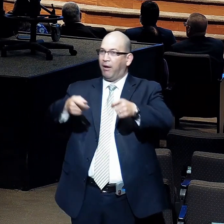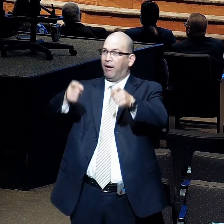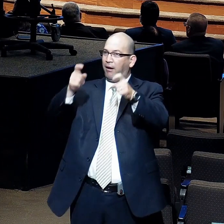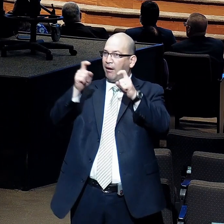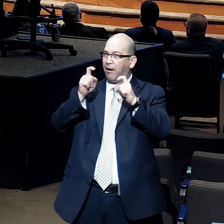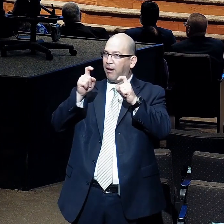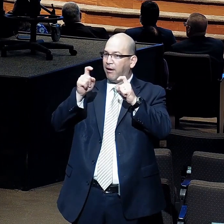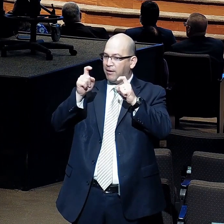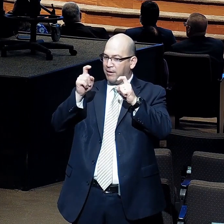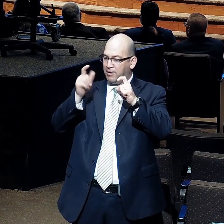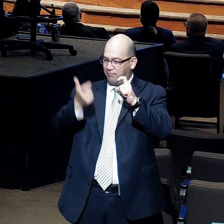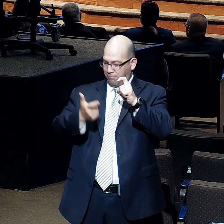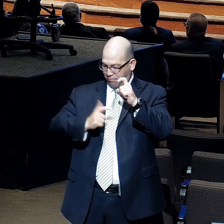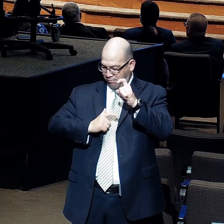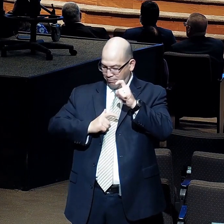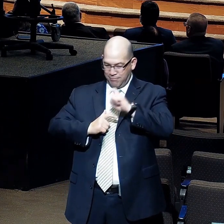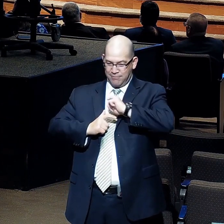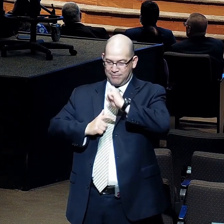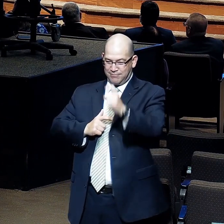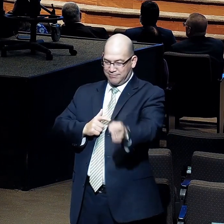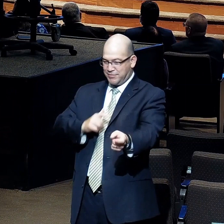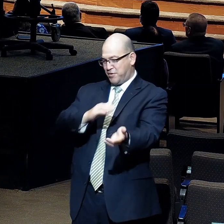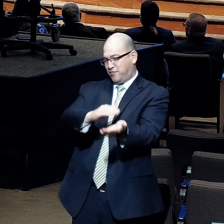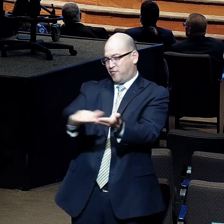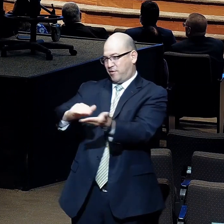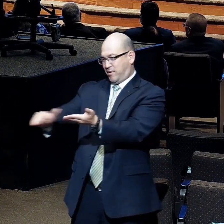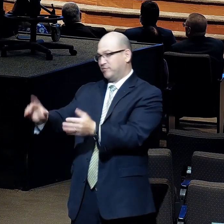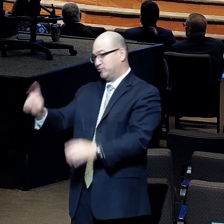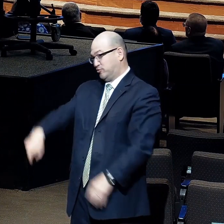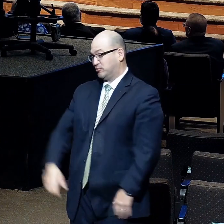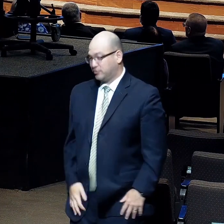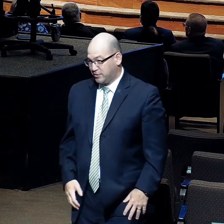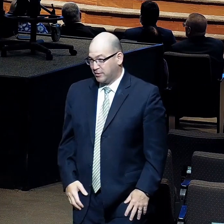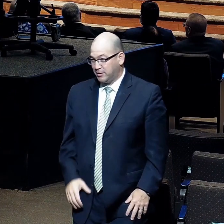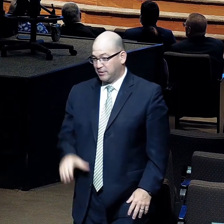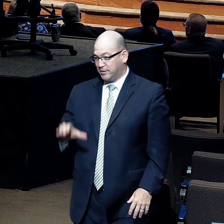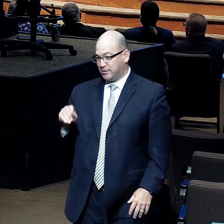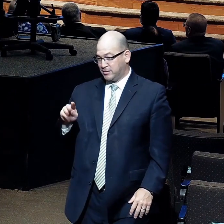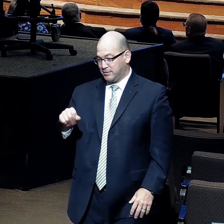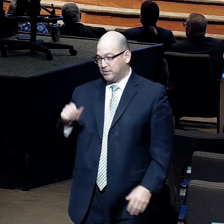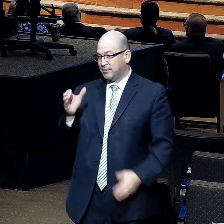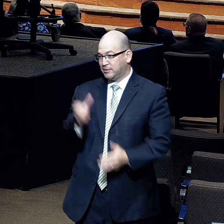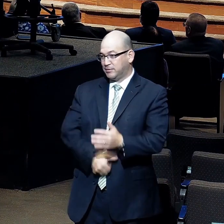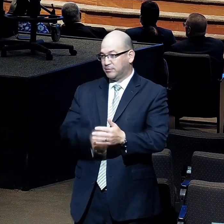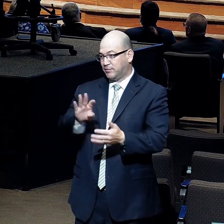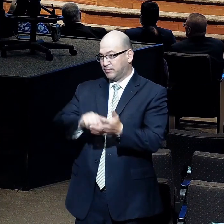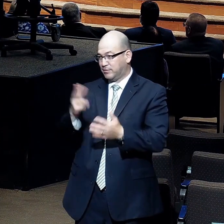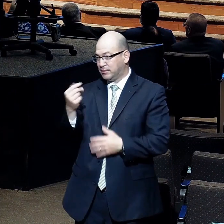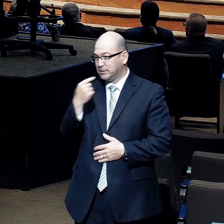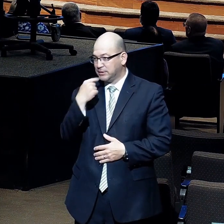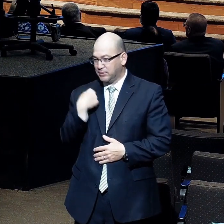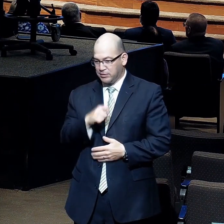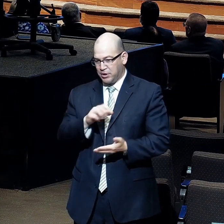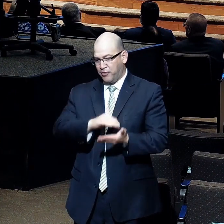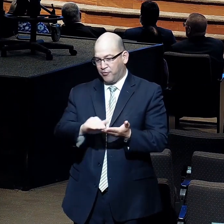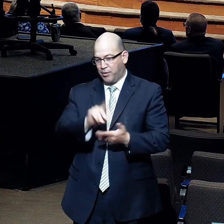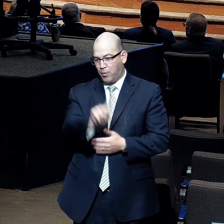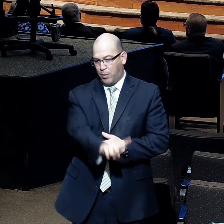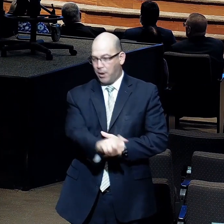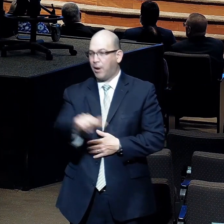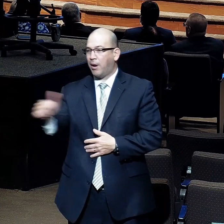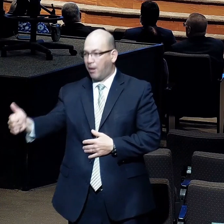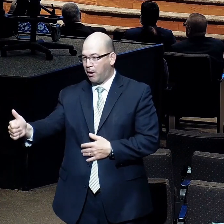to others. Colossians 3:13, "Forbearing one another and forgiving one another. If If any man have a quarrel against any, even